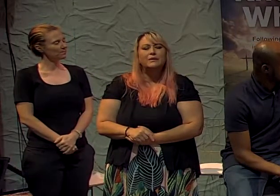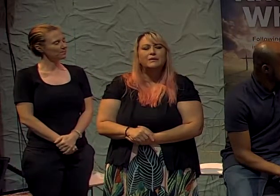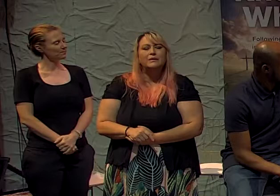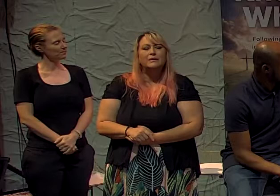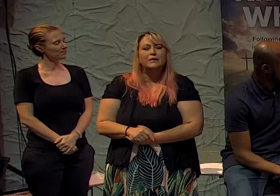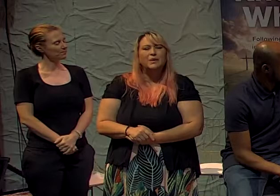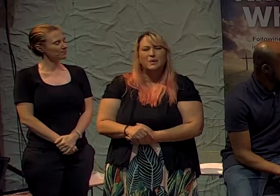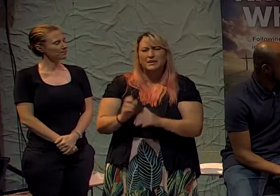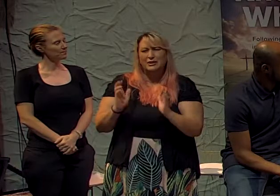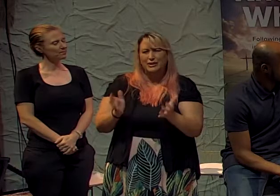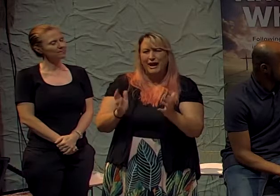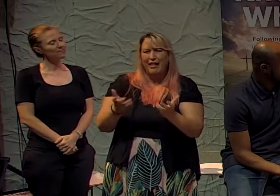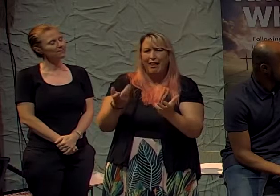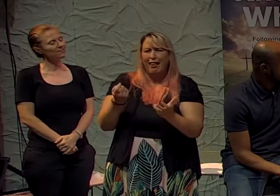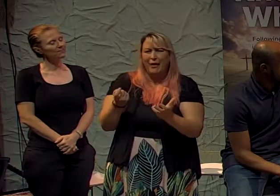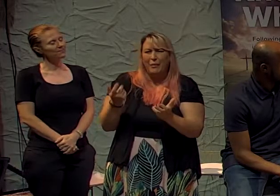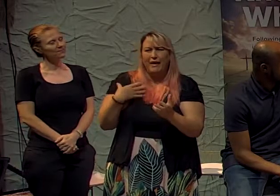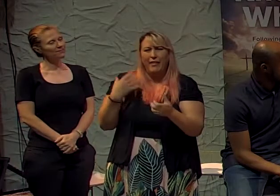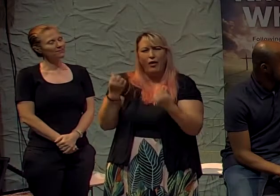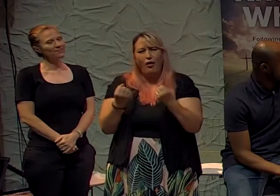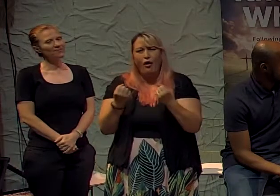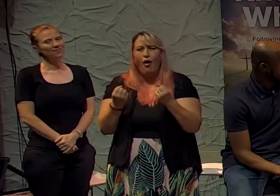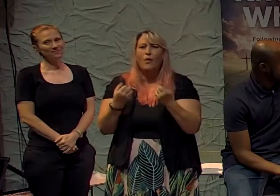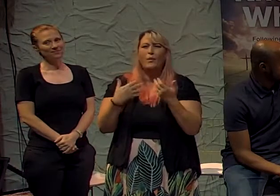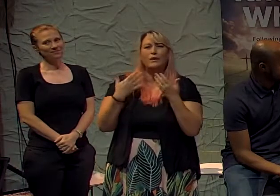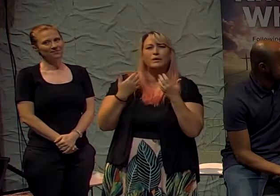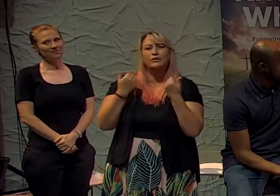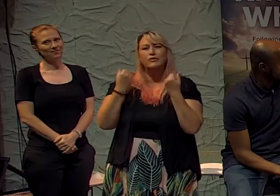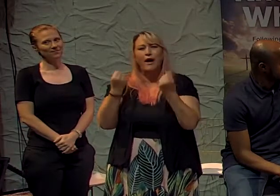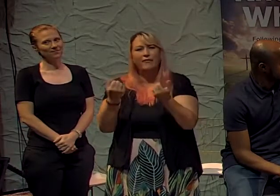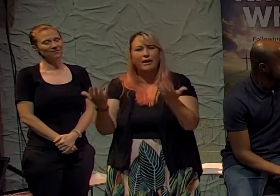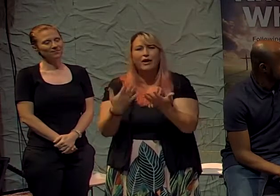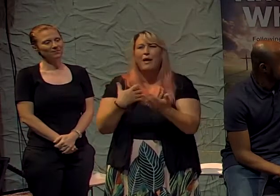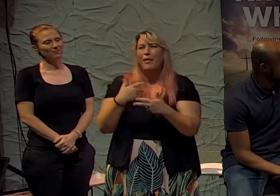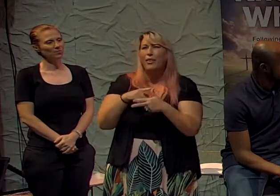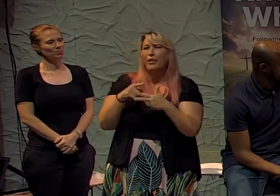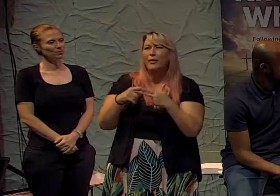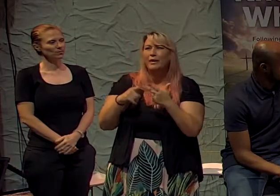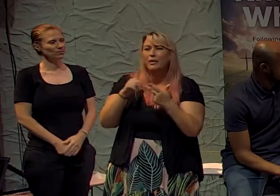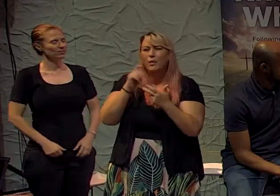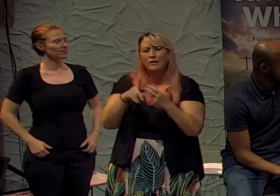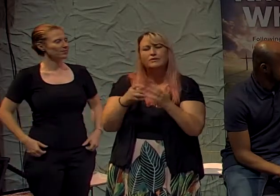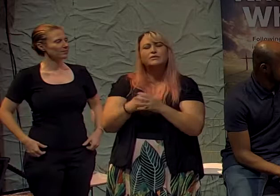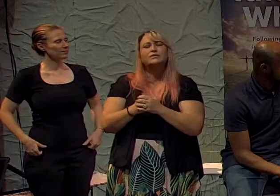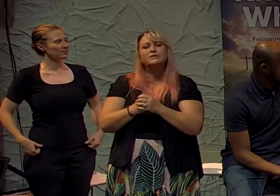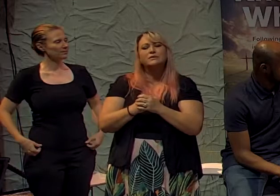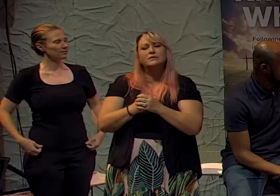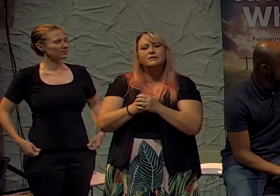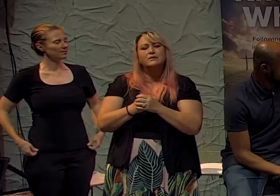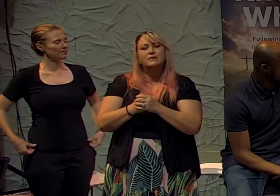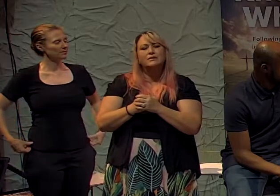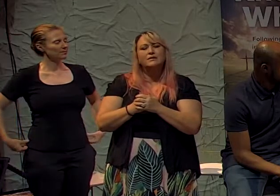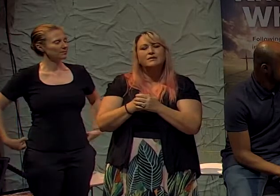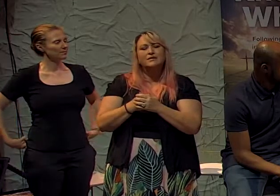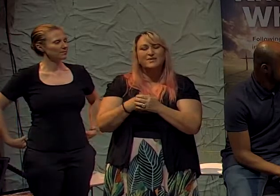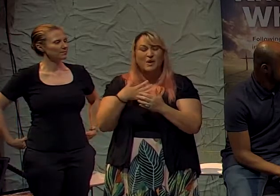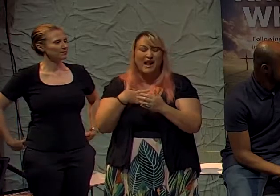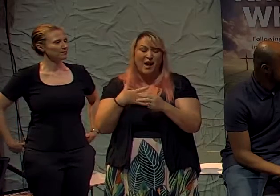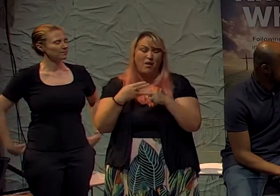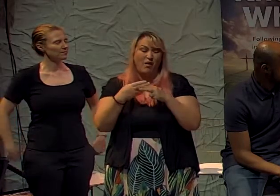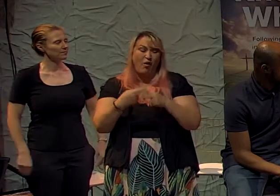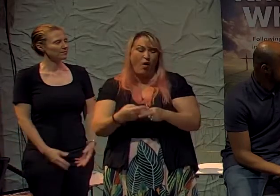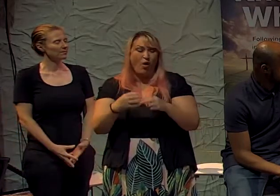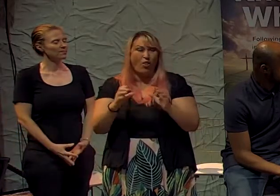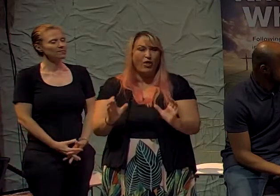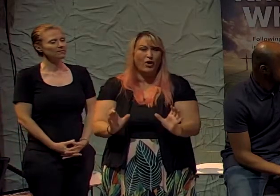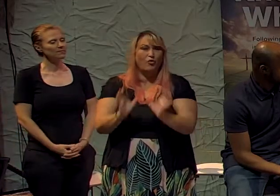talked a little bit in the car on the way and last night about the 3 questions that we were given, and we came up with what I will call the crisis in our